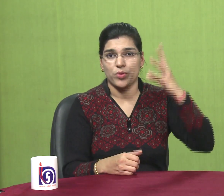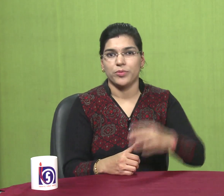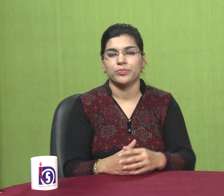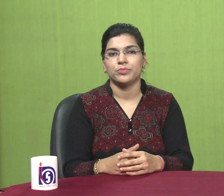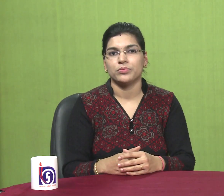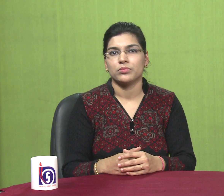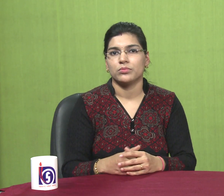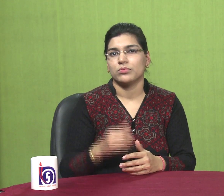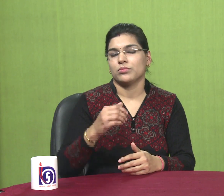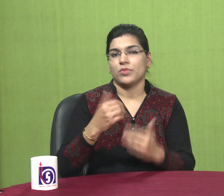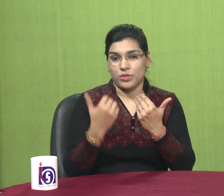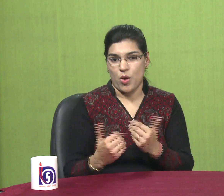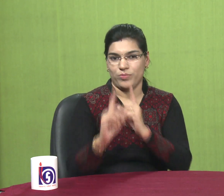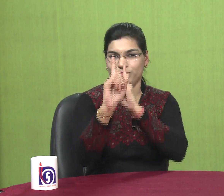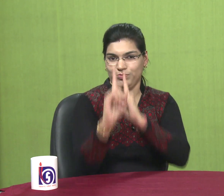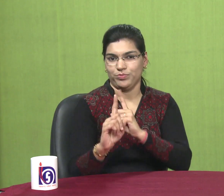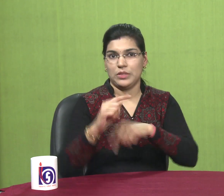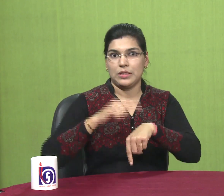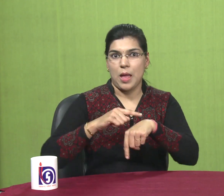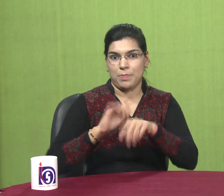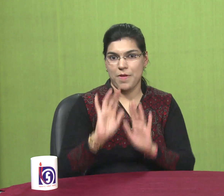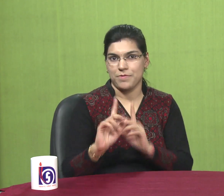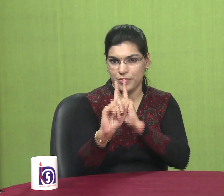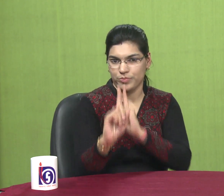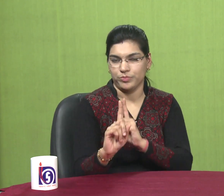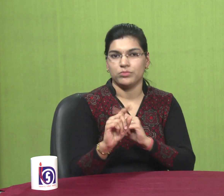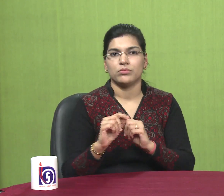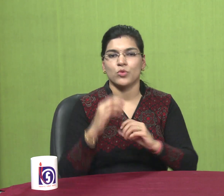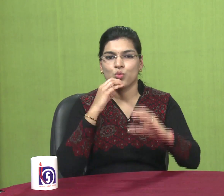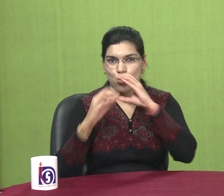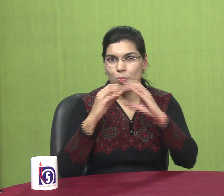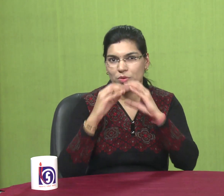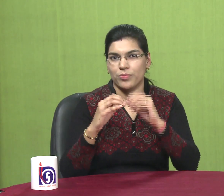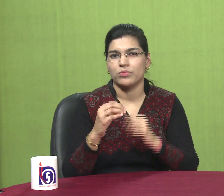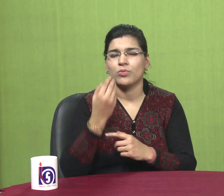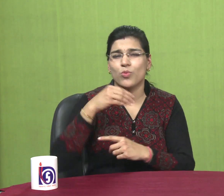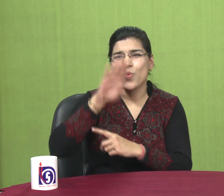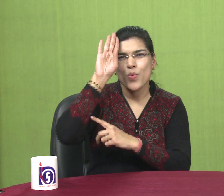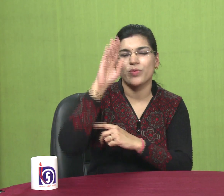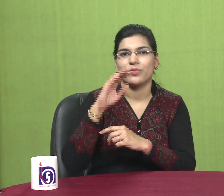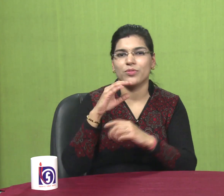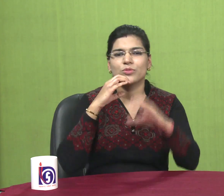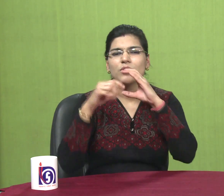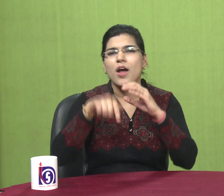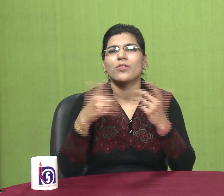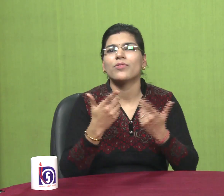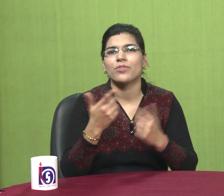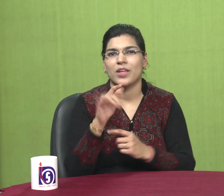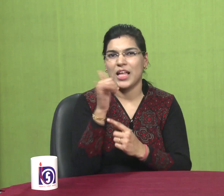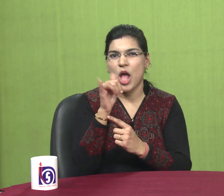Fourth point, you can communicate in real time through chatting with others